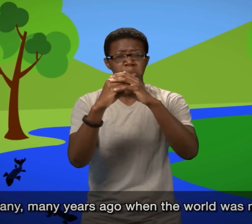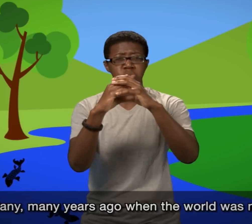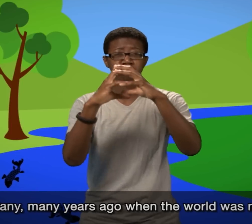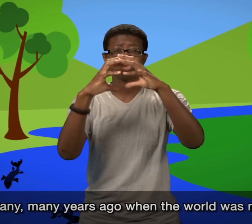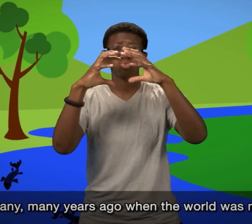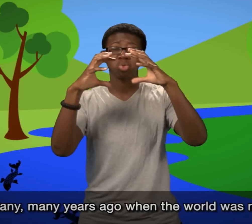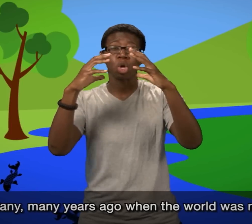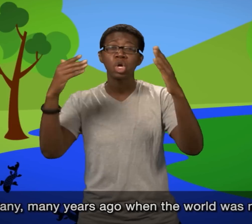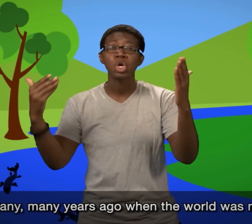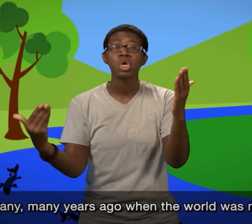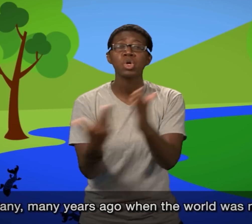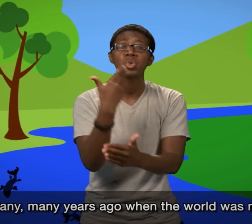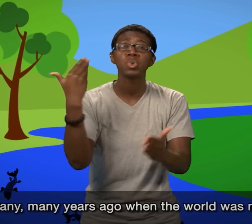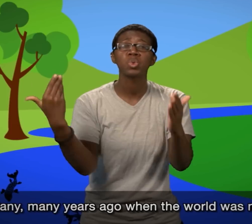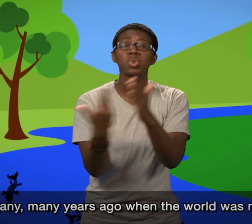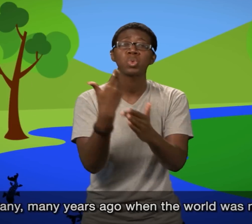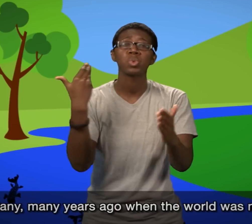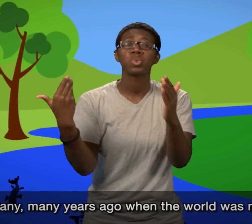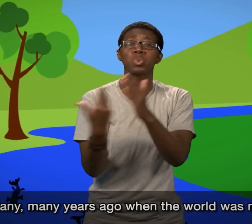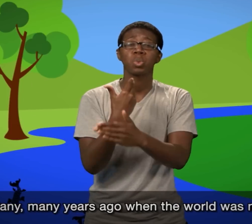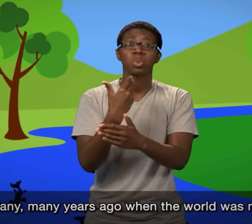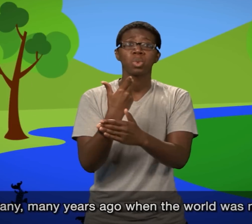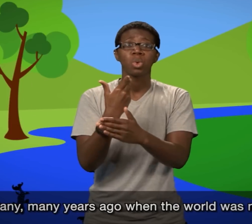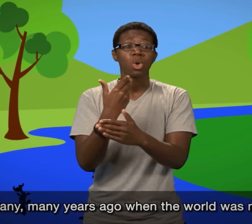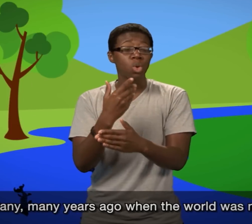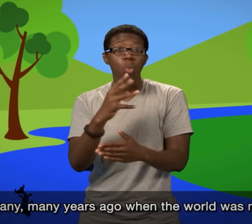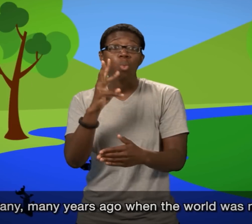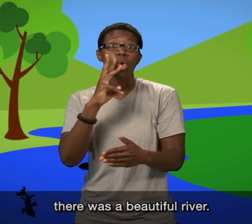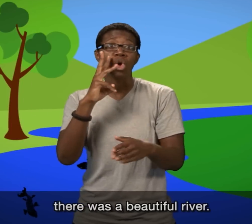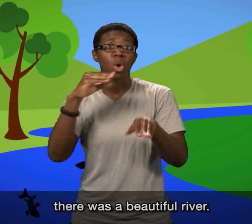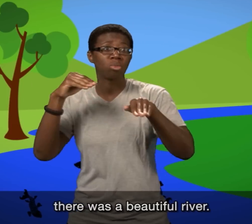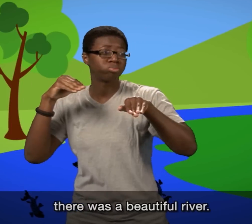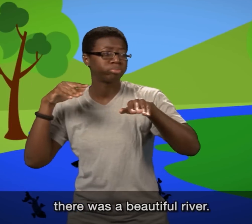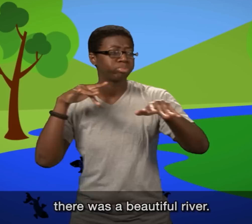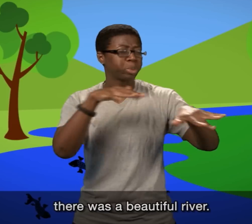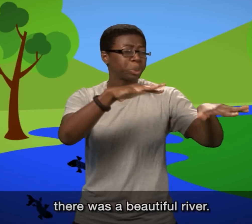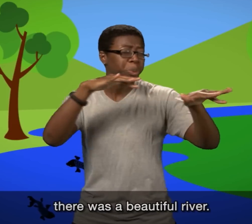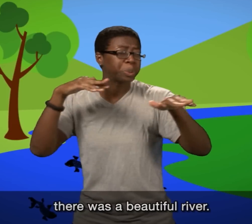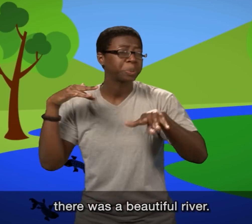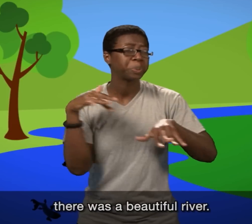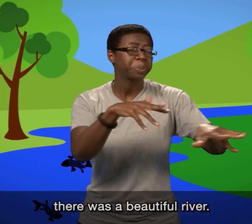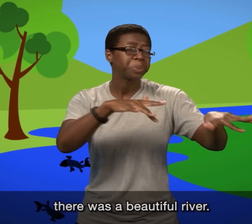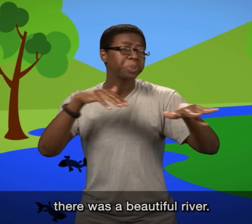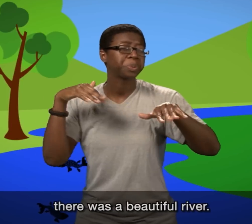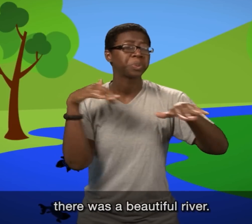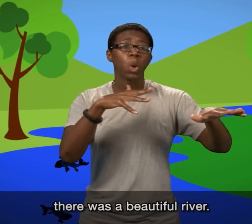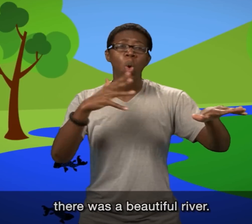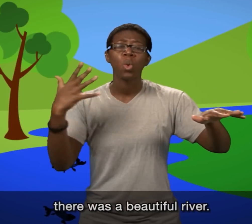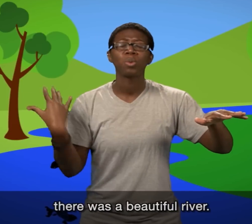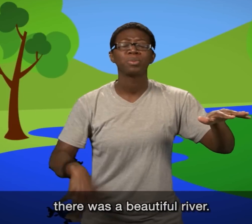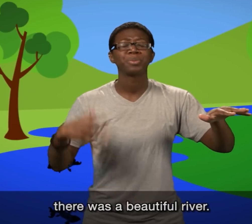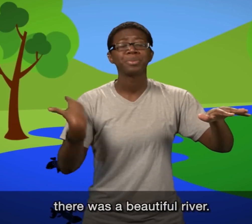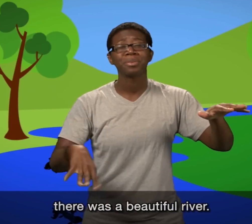there was a beautiful river.